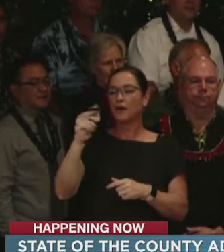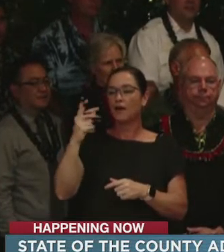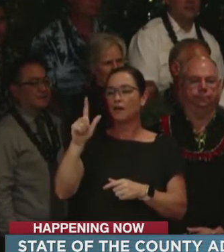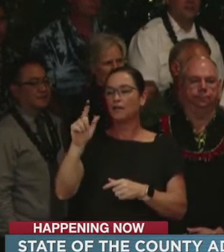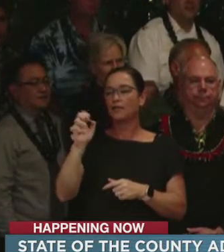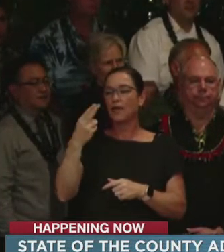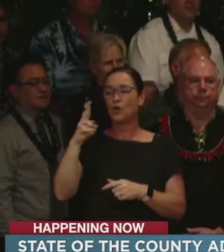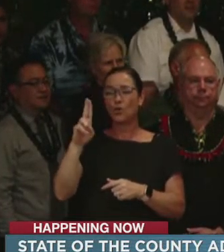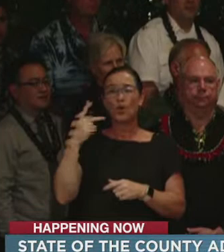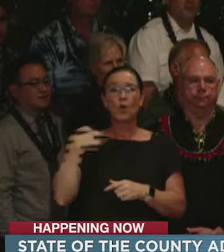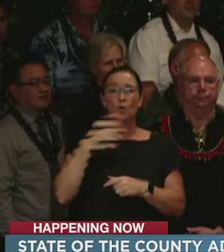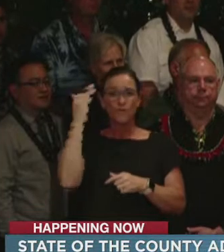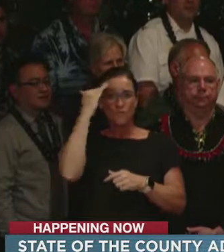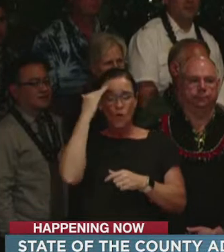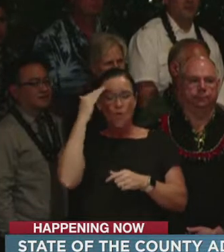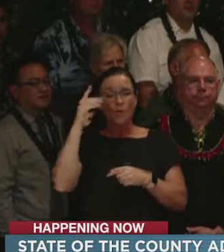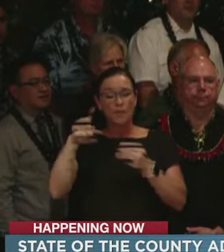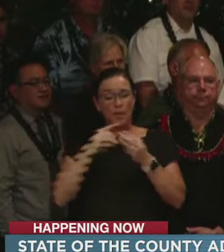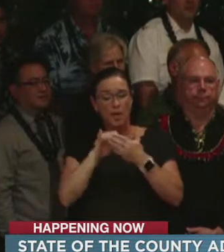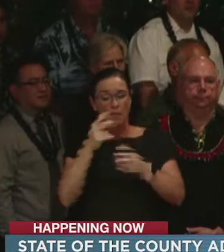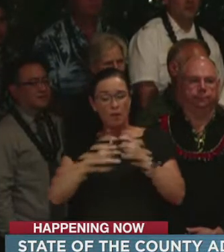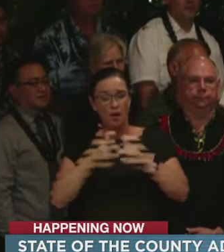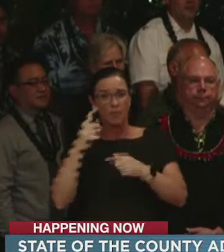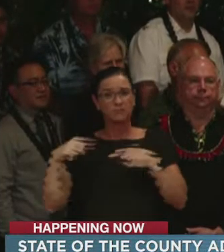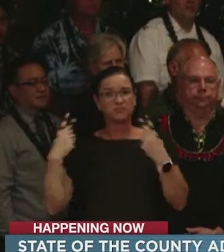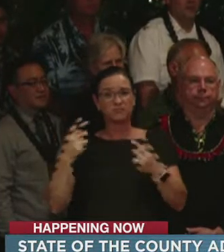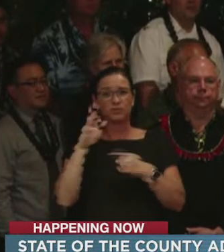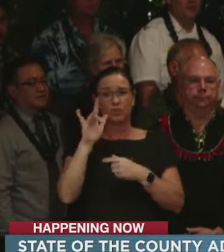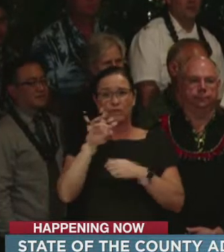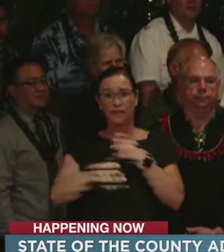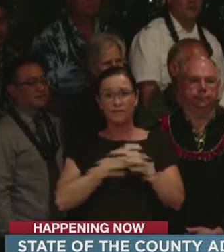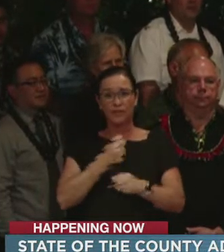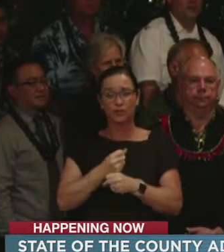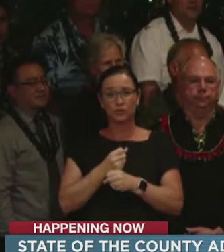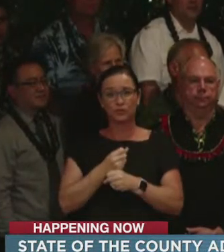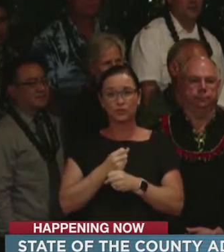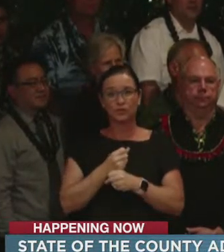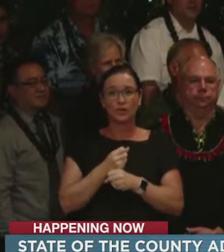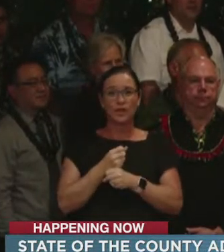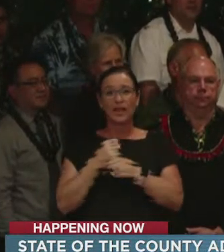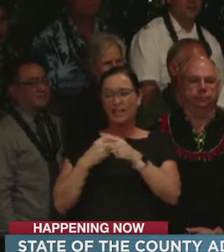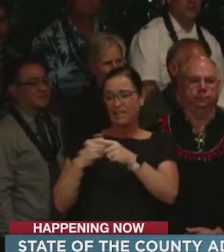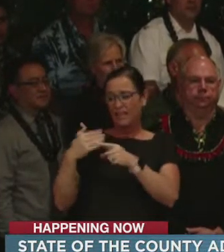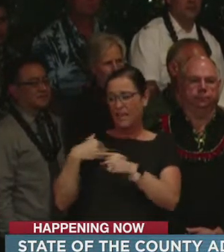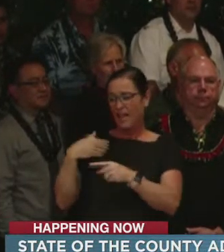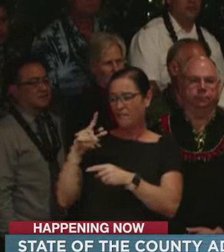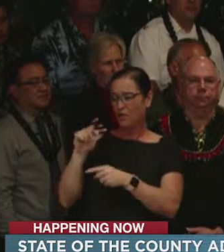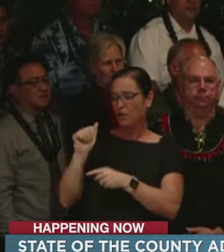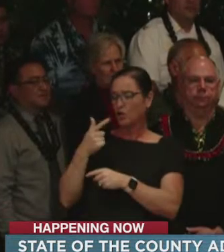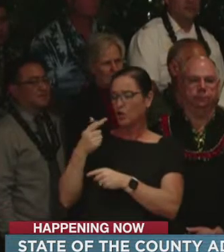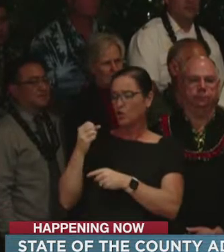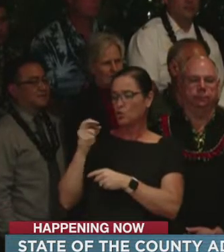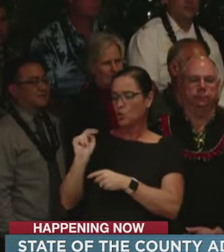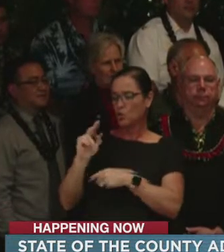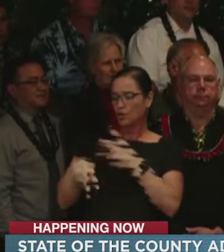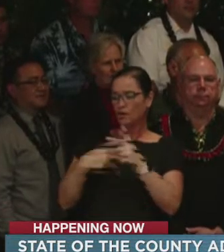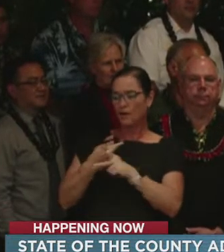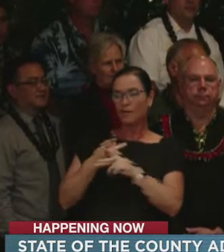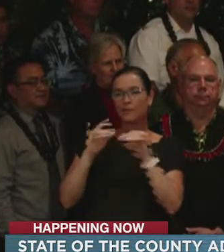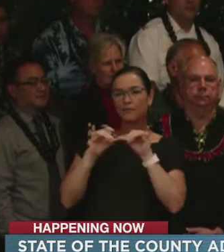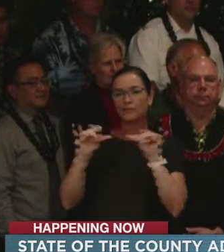25 years. The order committed the county to a lagoon-type system. After